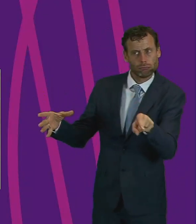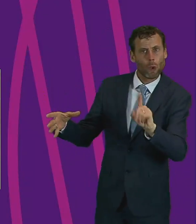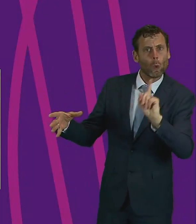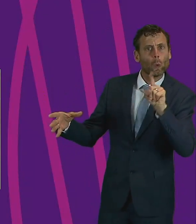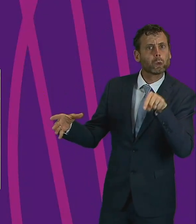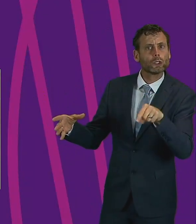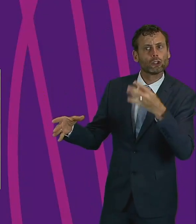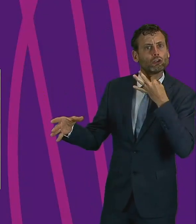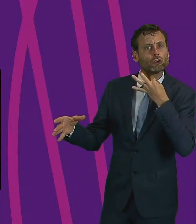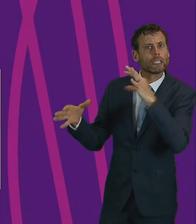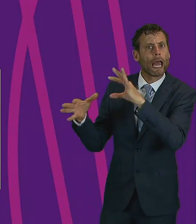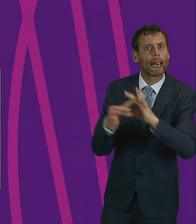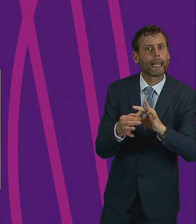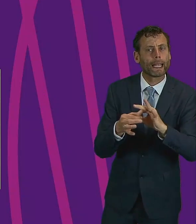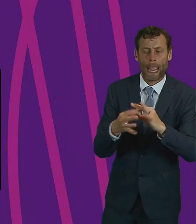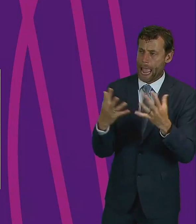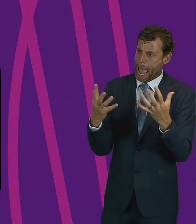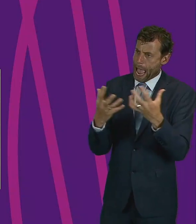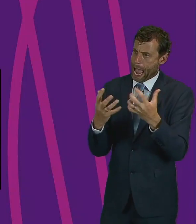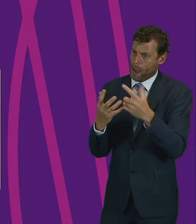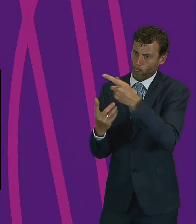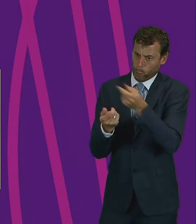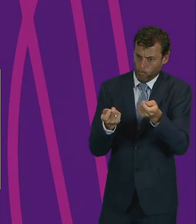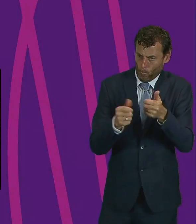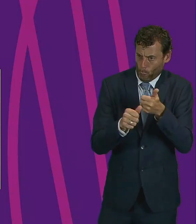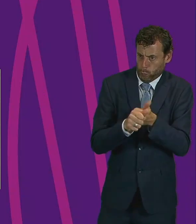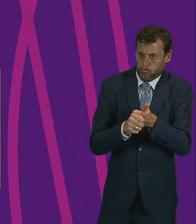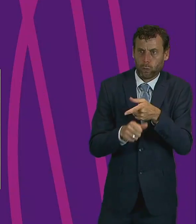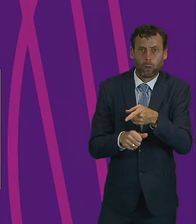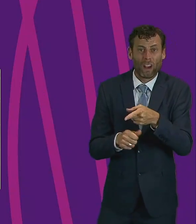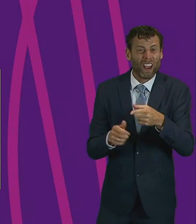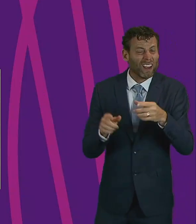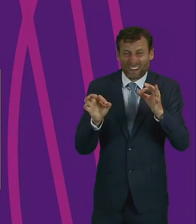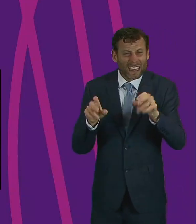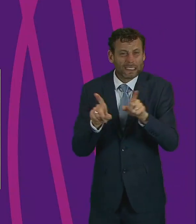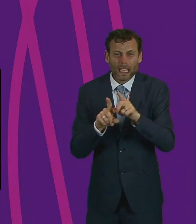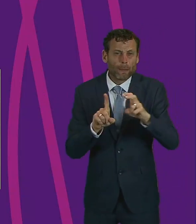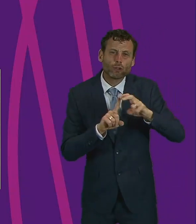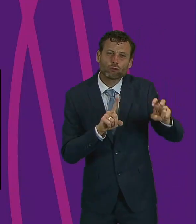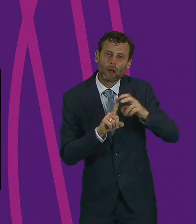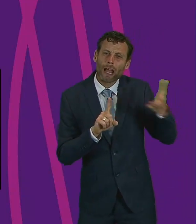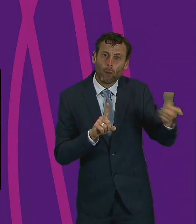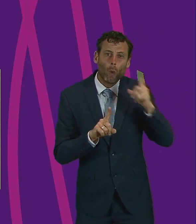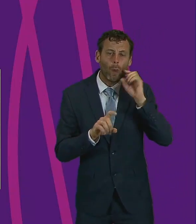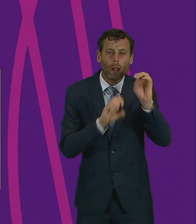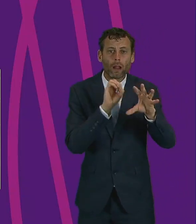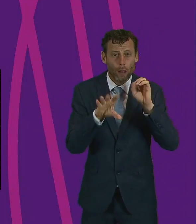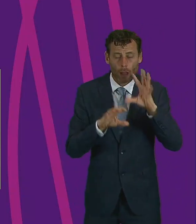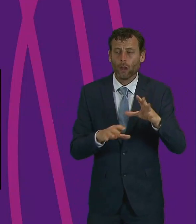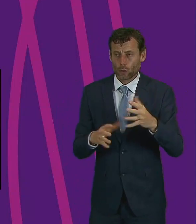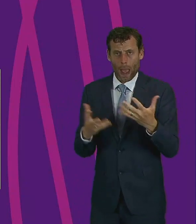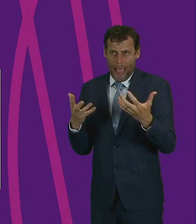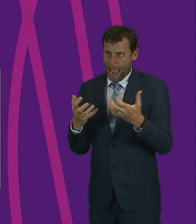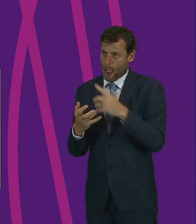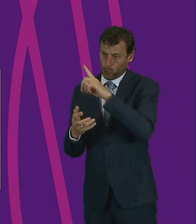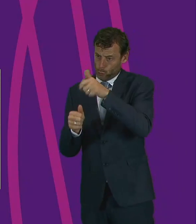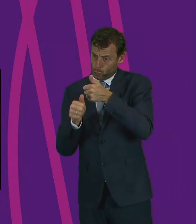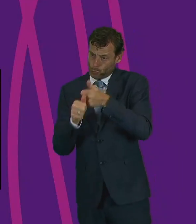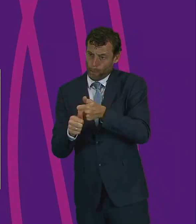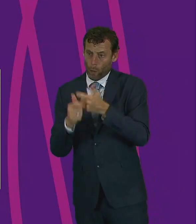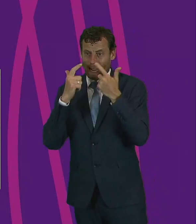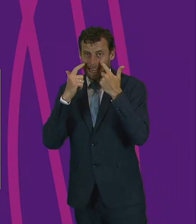will be the continued demand on our health service for the support for the care sector that they offer and of test and